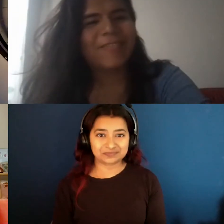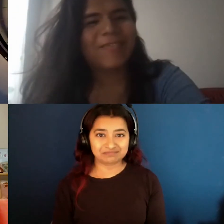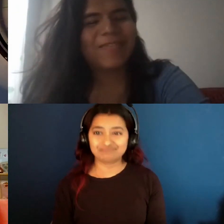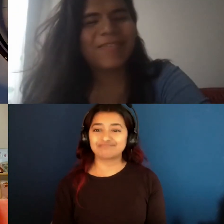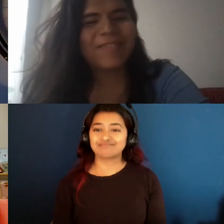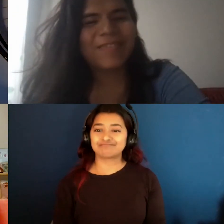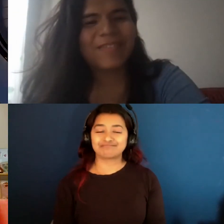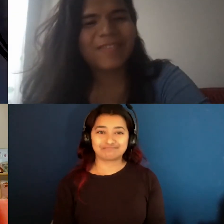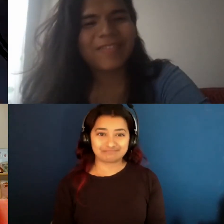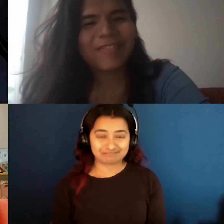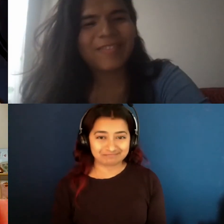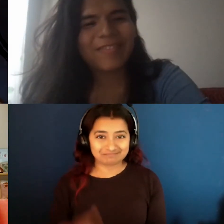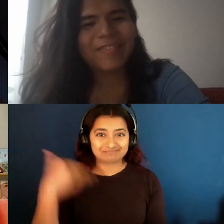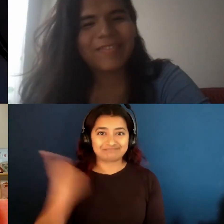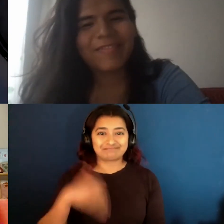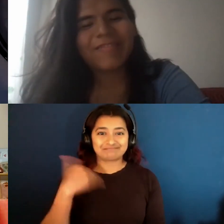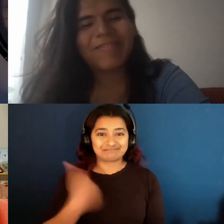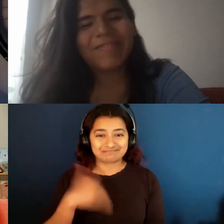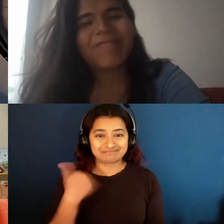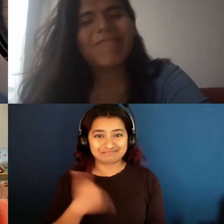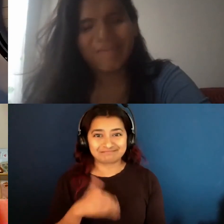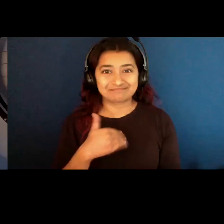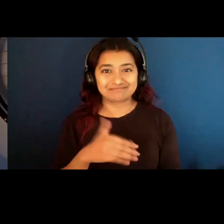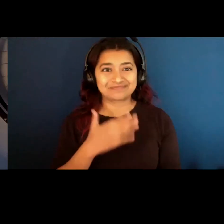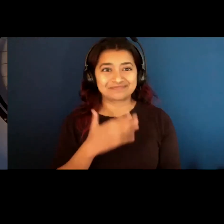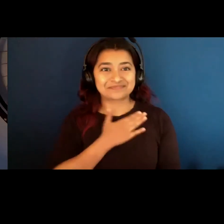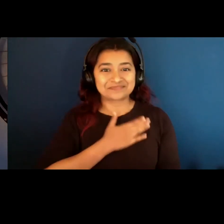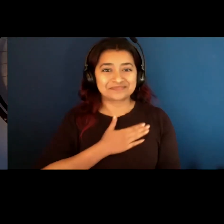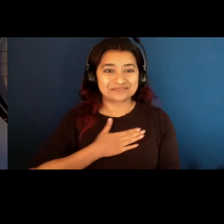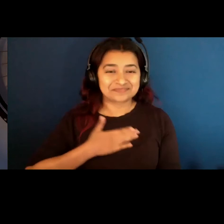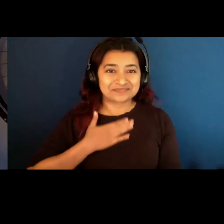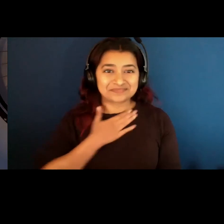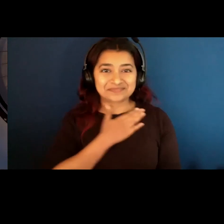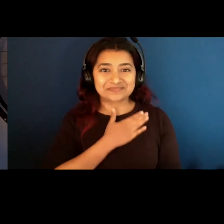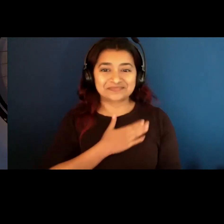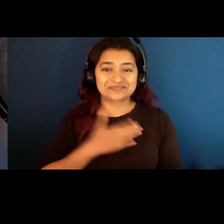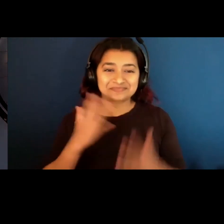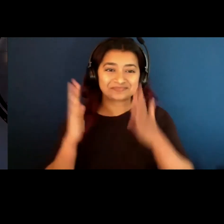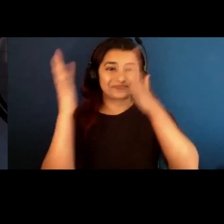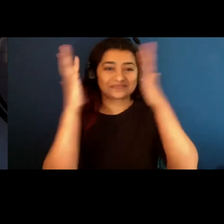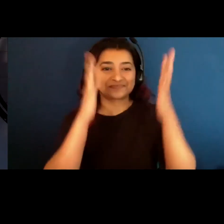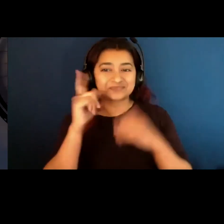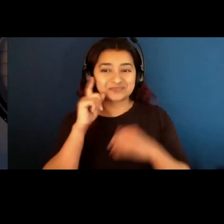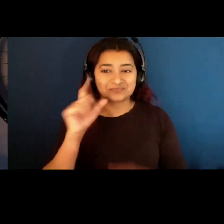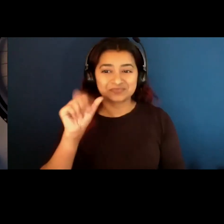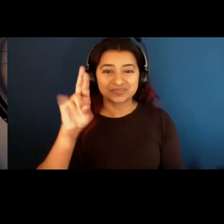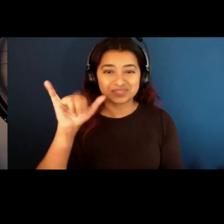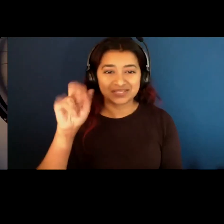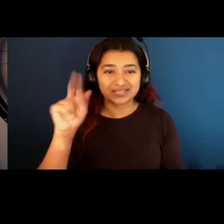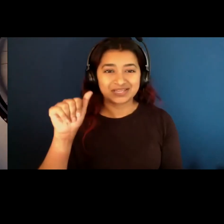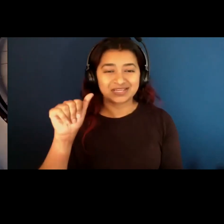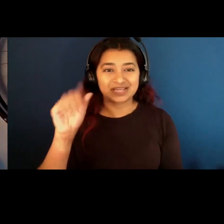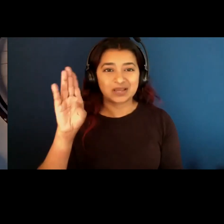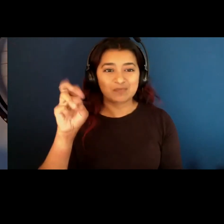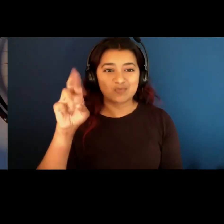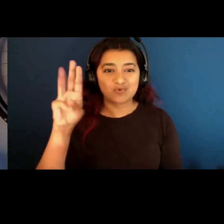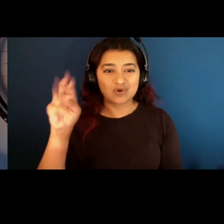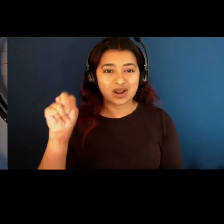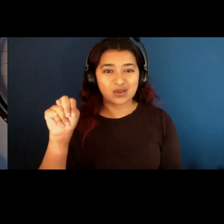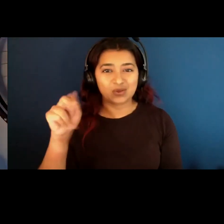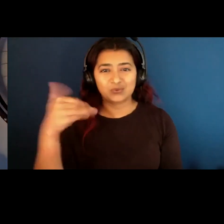Okay, everybody, let's please give it up for Ariana Brown. That artistry,